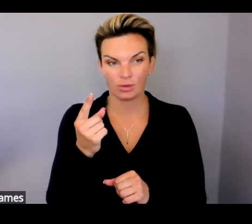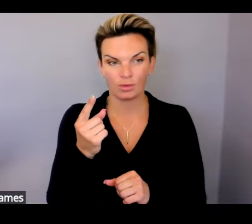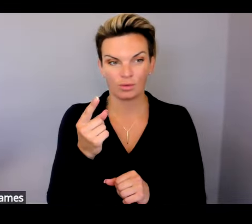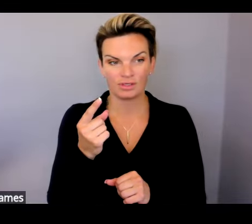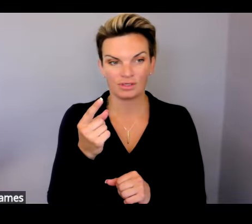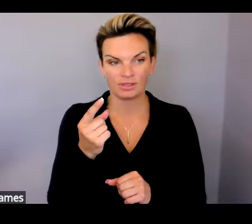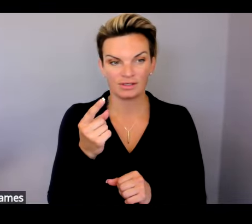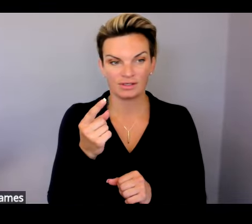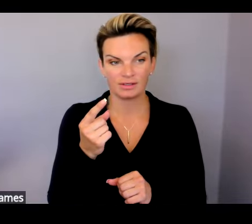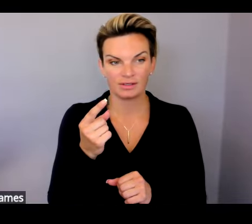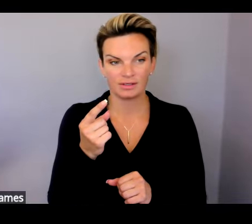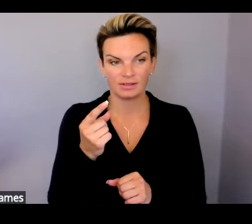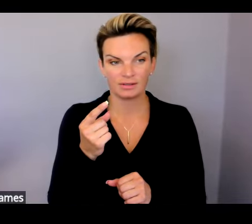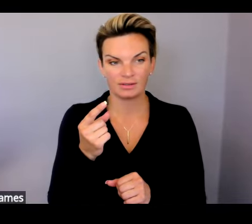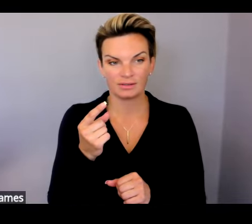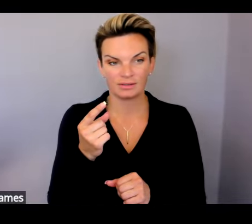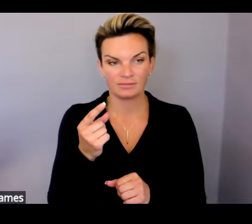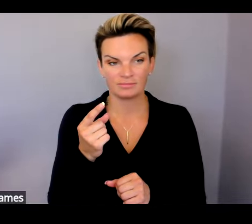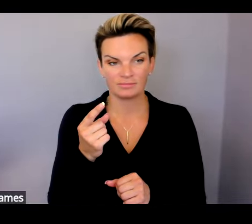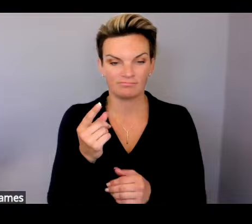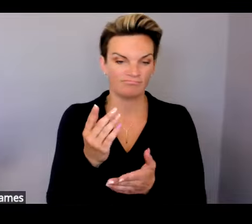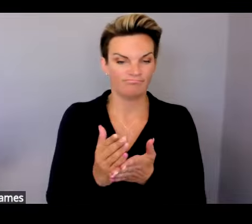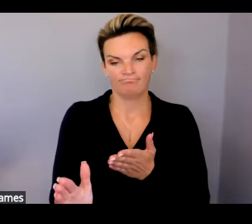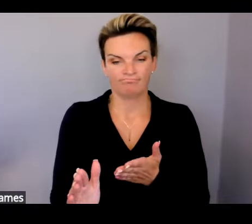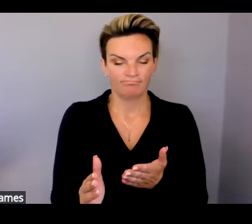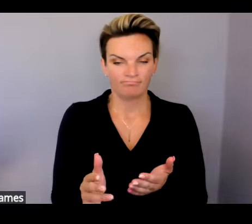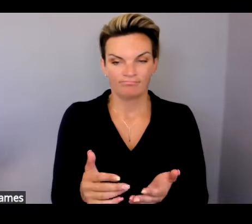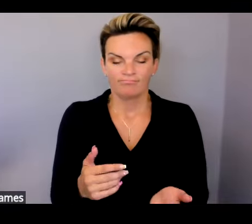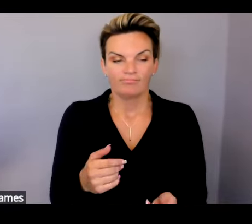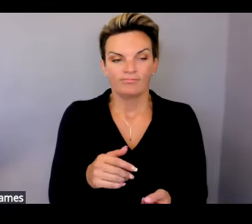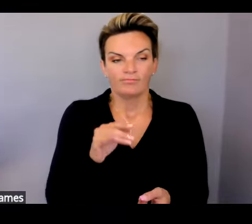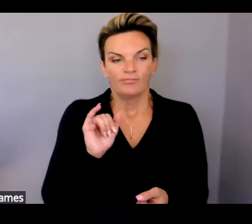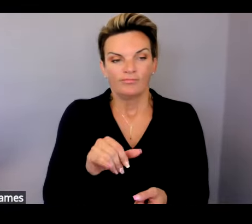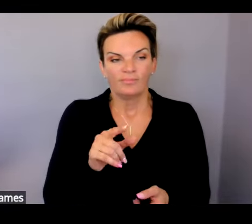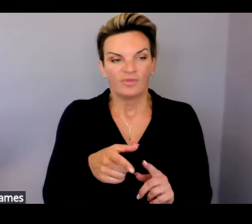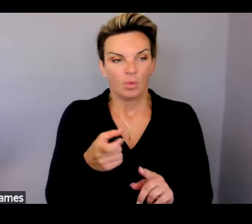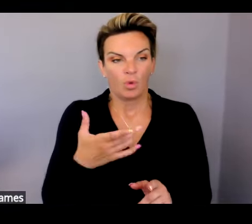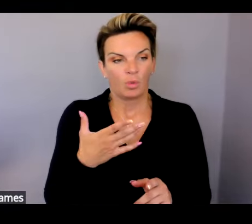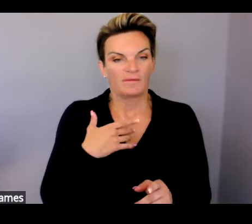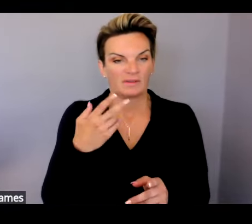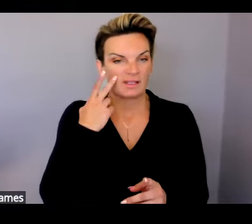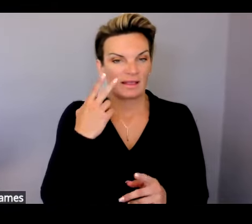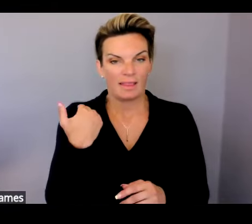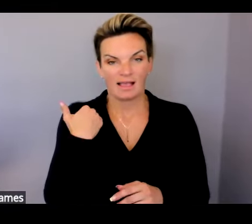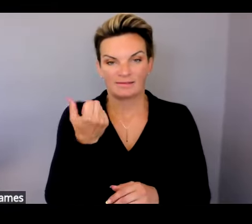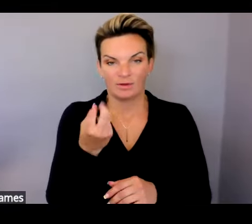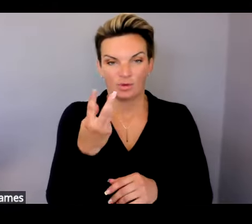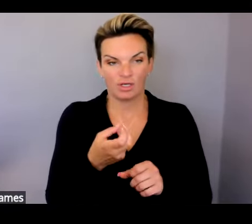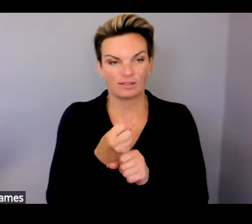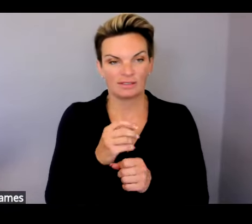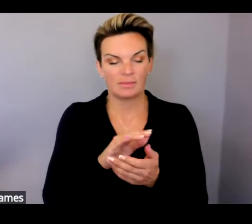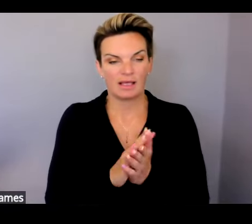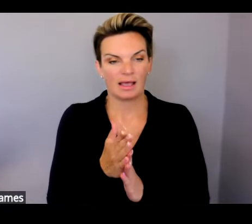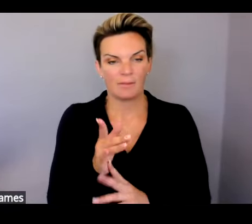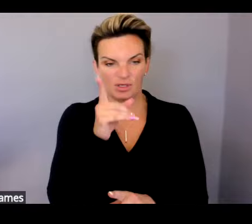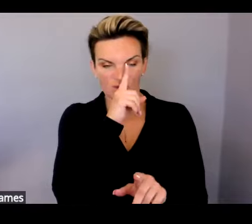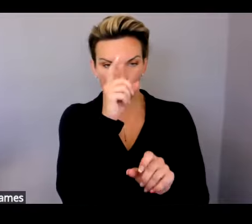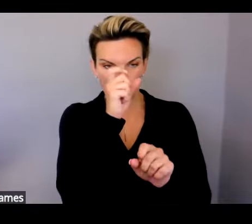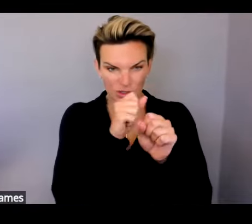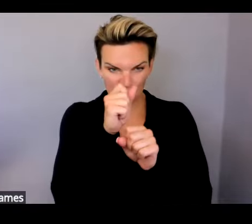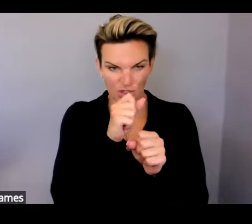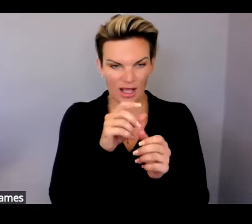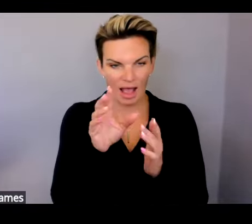junk. Well, and letting them know that this has become at least from what we've seen in the last few years, this has become a strategic option to how to knock